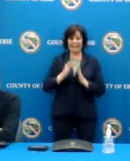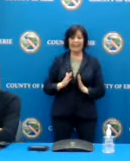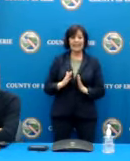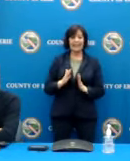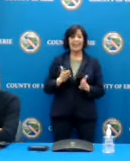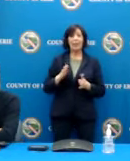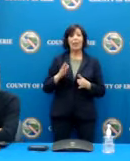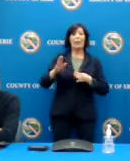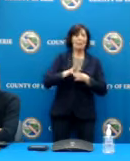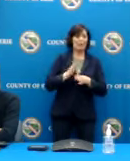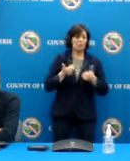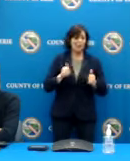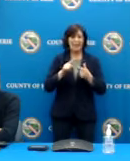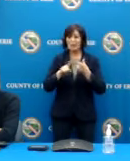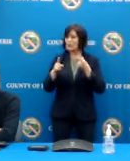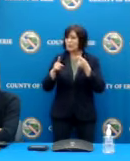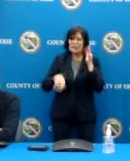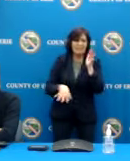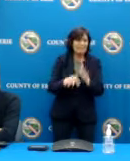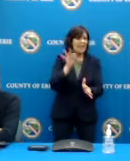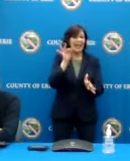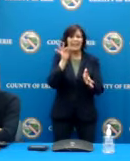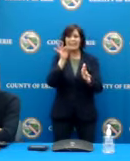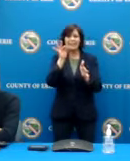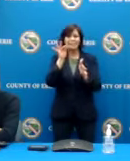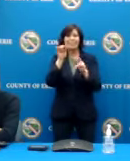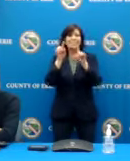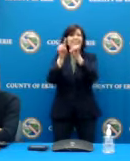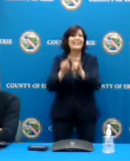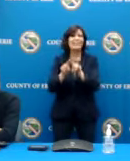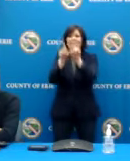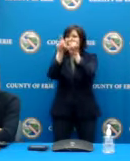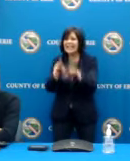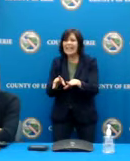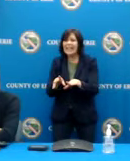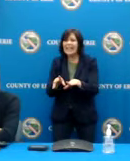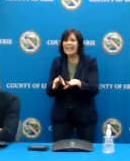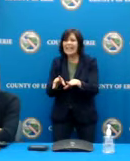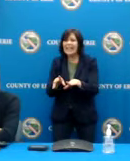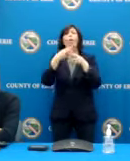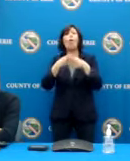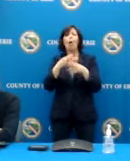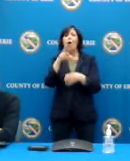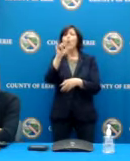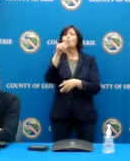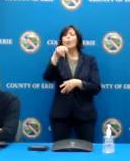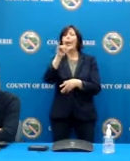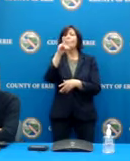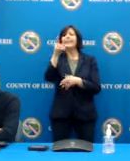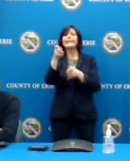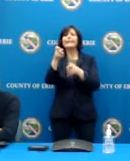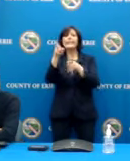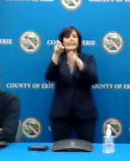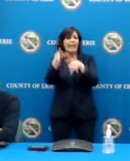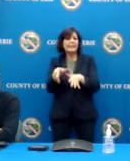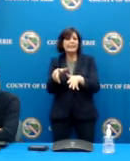to develop and get FDA approval of different types of tests, including rapid tests out there. However, there